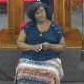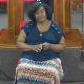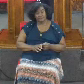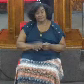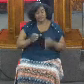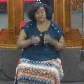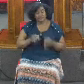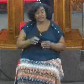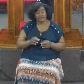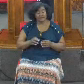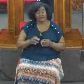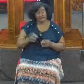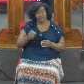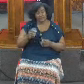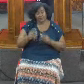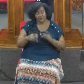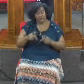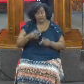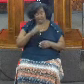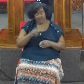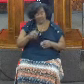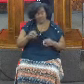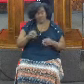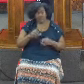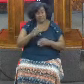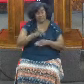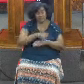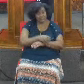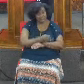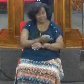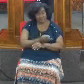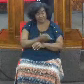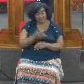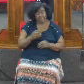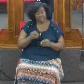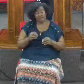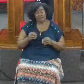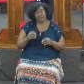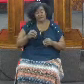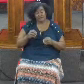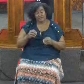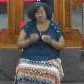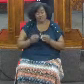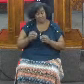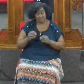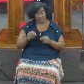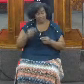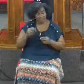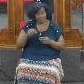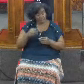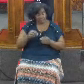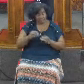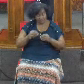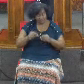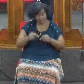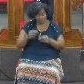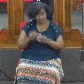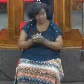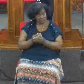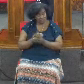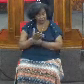If farmers do not do their jobs in spreading the seed, the world shortage of food would